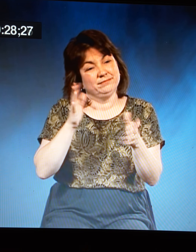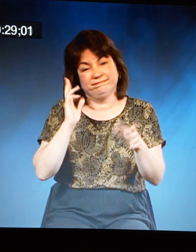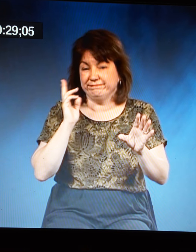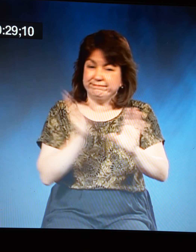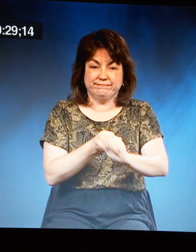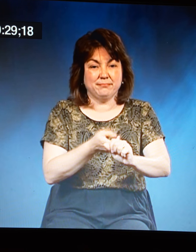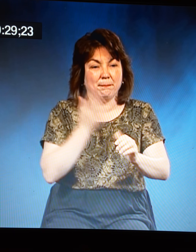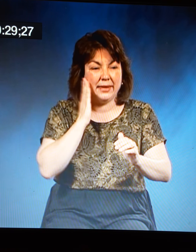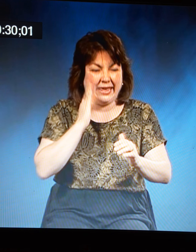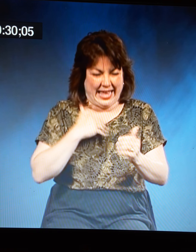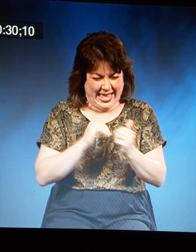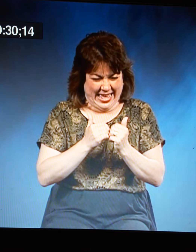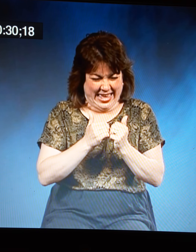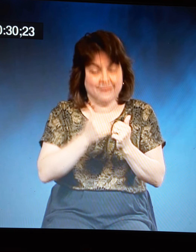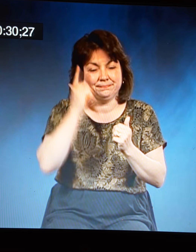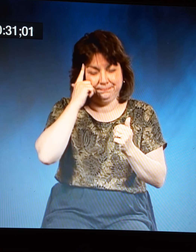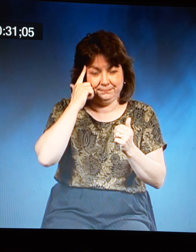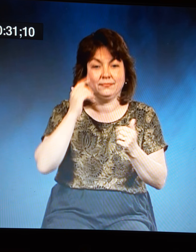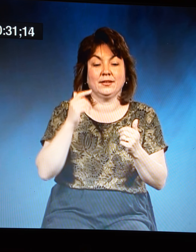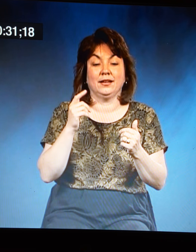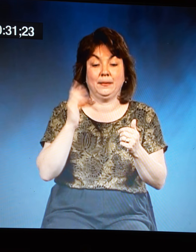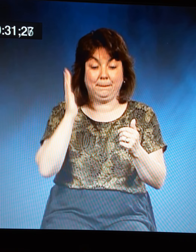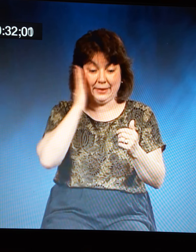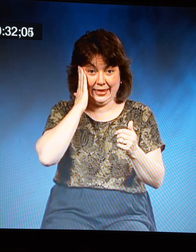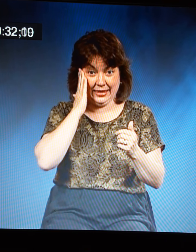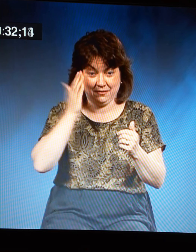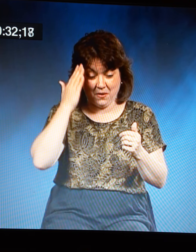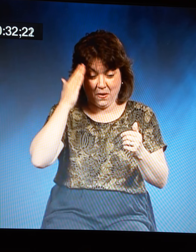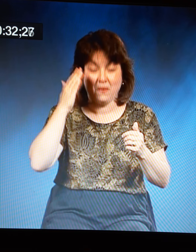I was dealing with this all day, so I was exhausted. I wanted to sleep.